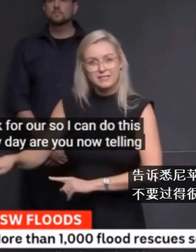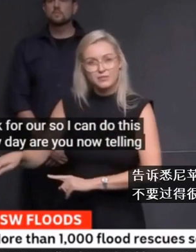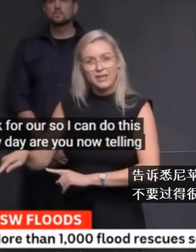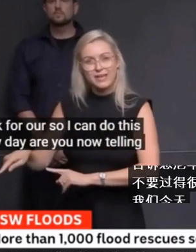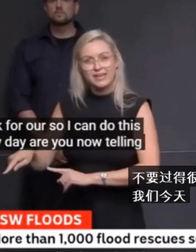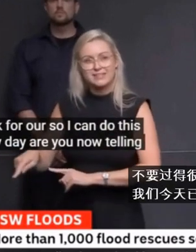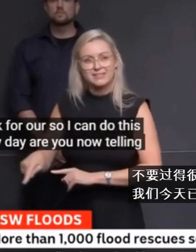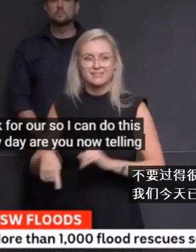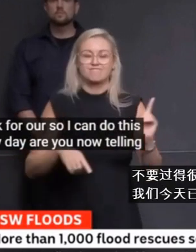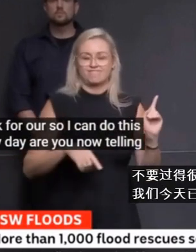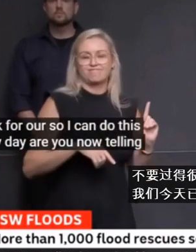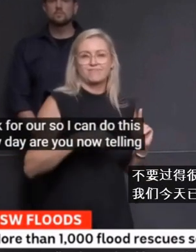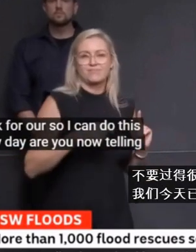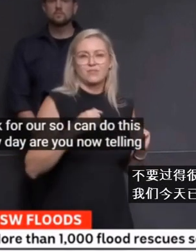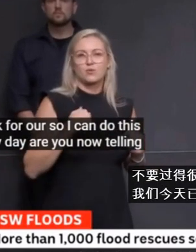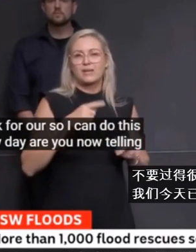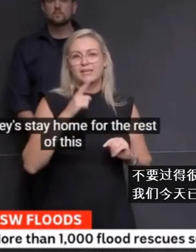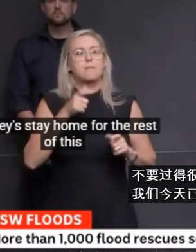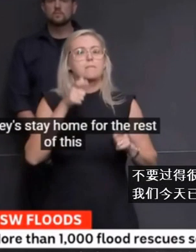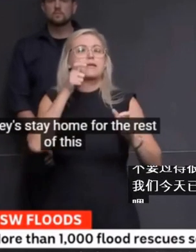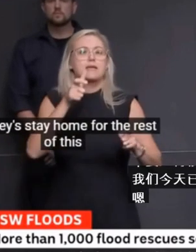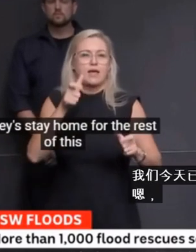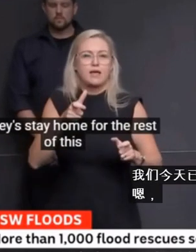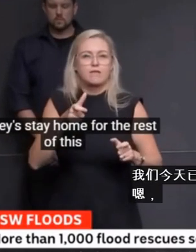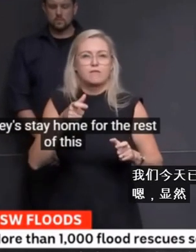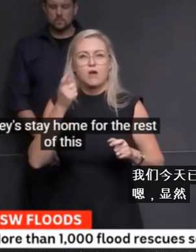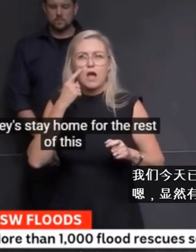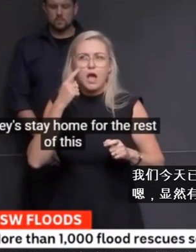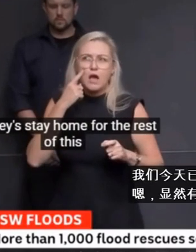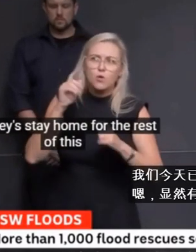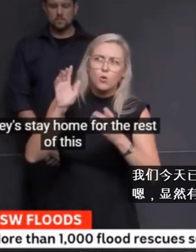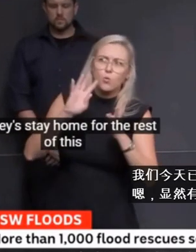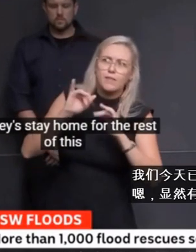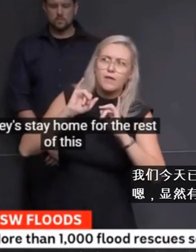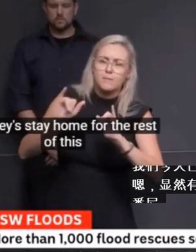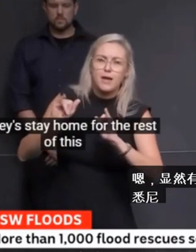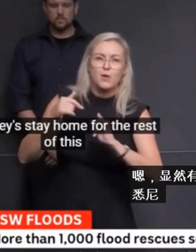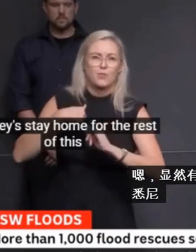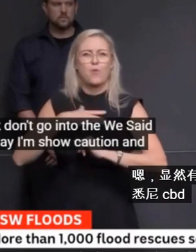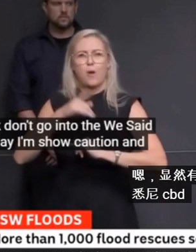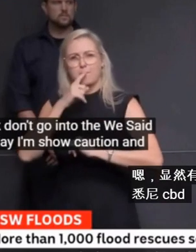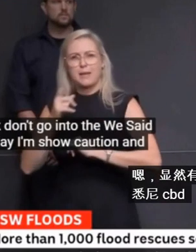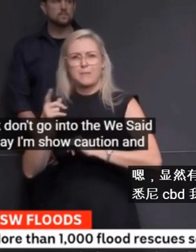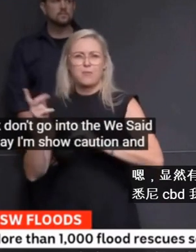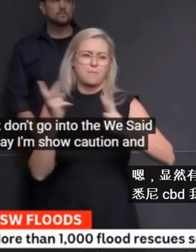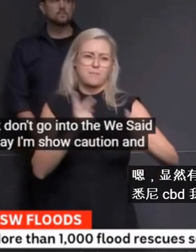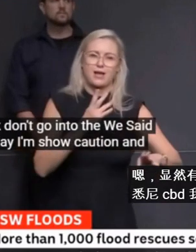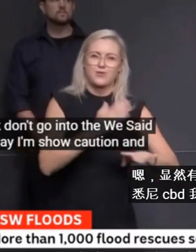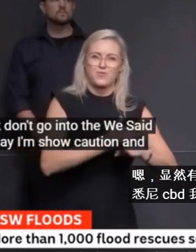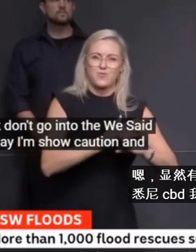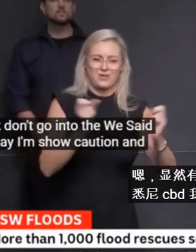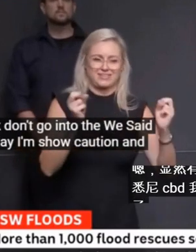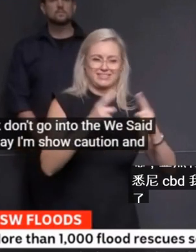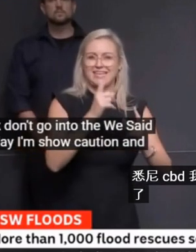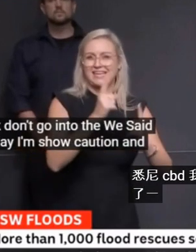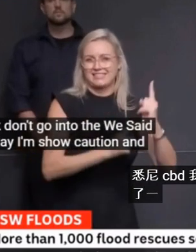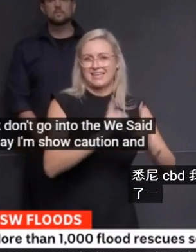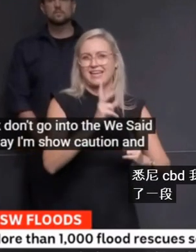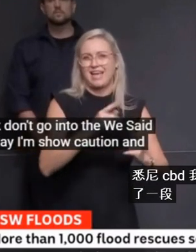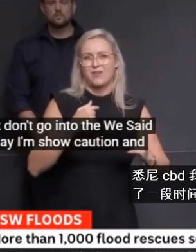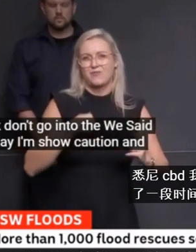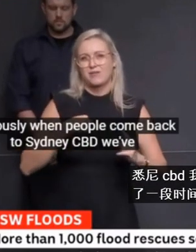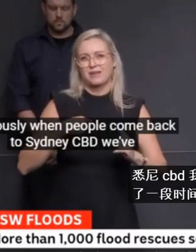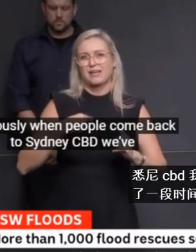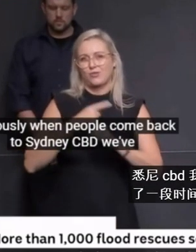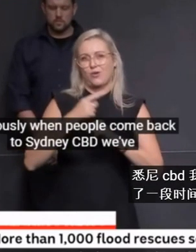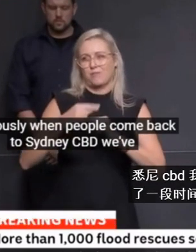don't go into the... Well, we've said today, show caution. And obviously we want people to come back to Sydney CBD. We've been talking about for that